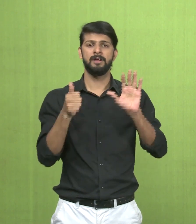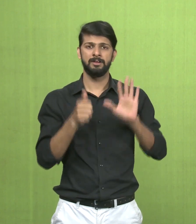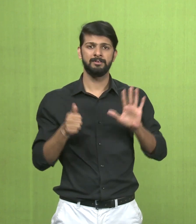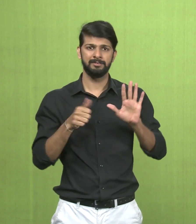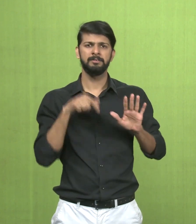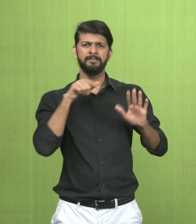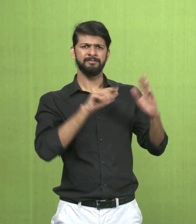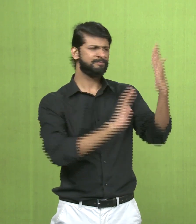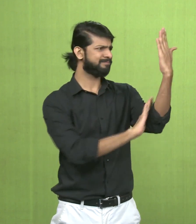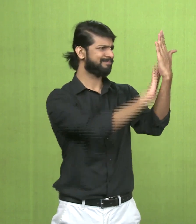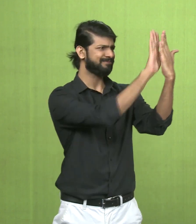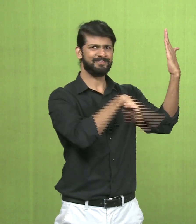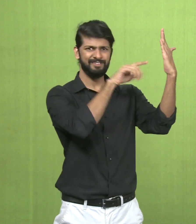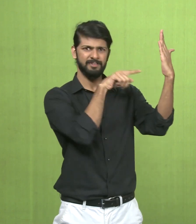Answer number 6.